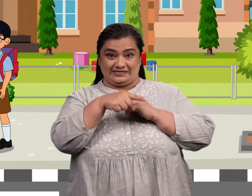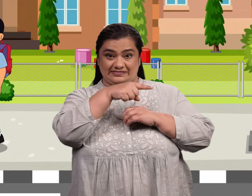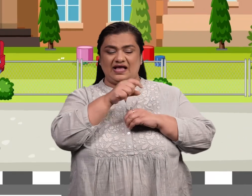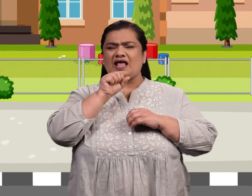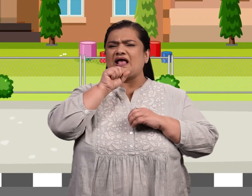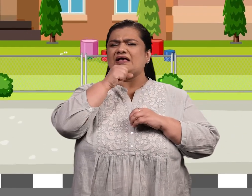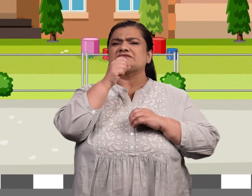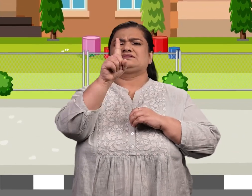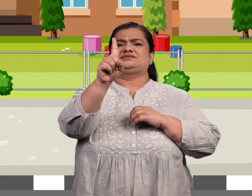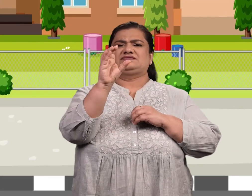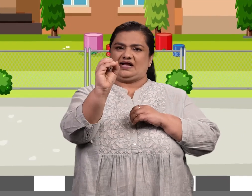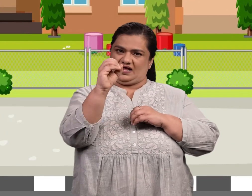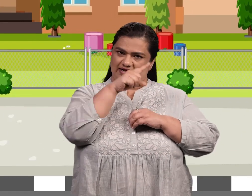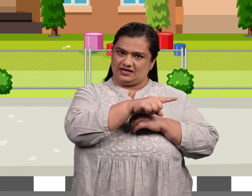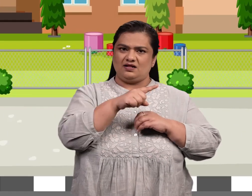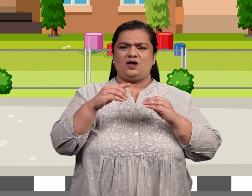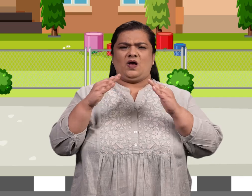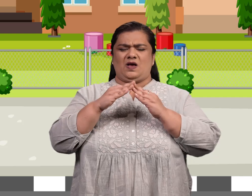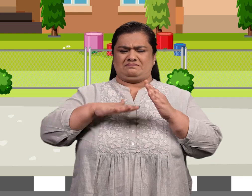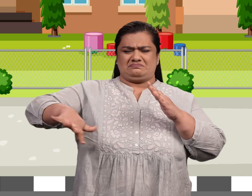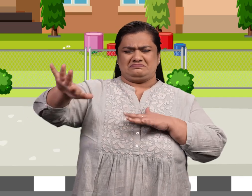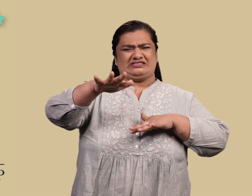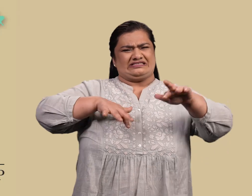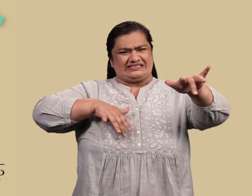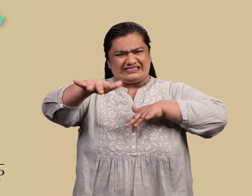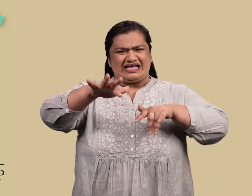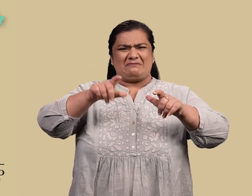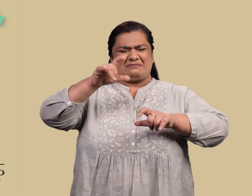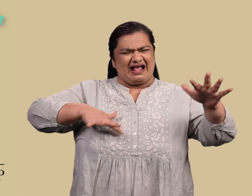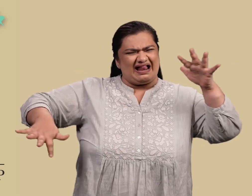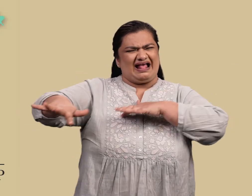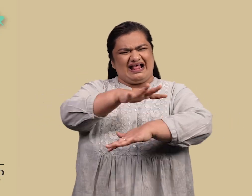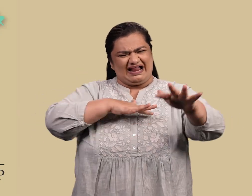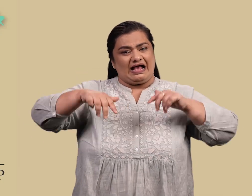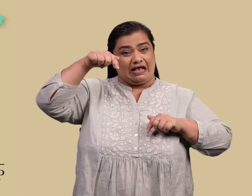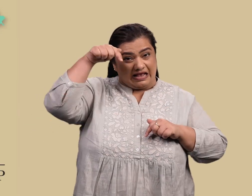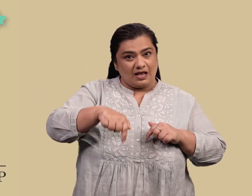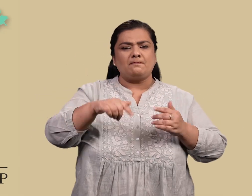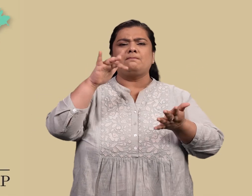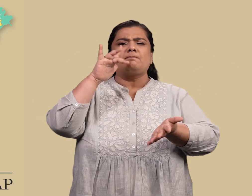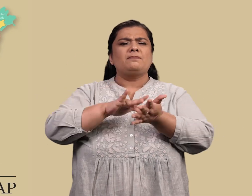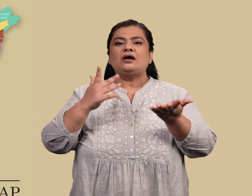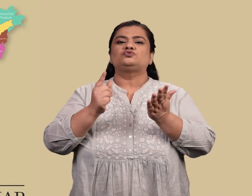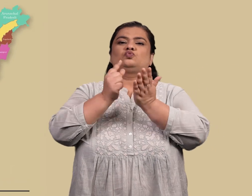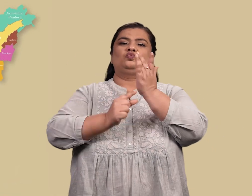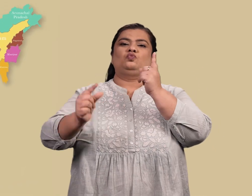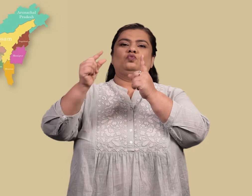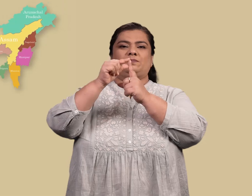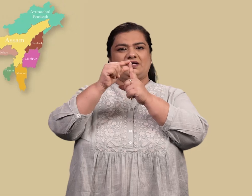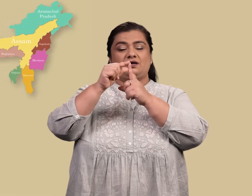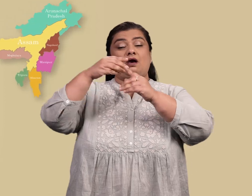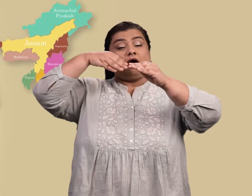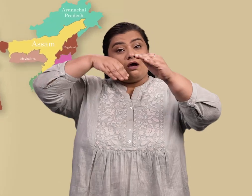Once there lived a 10-year-old boy named Bharat in the bustling city of Saharanpur in